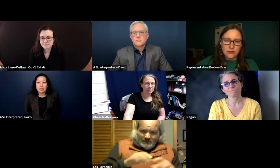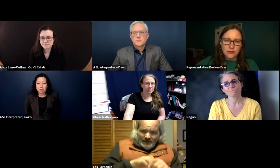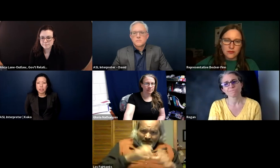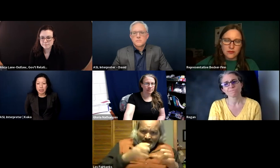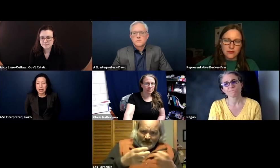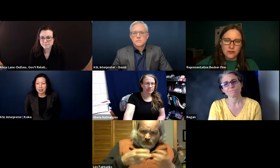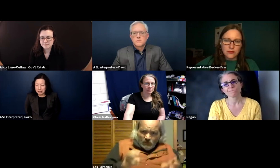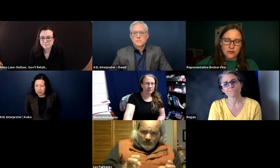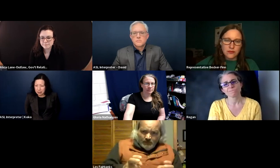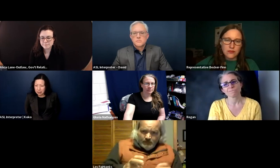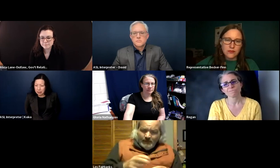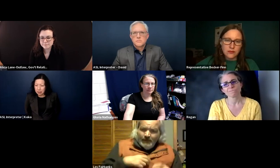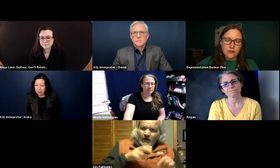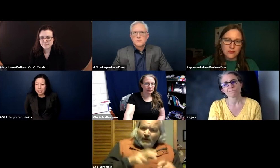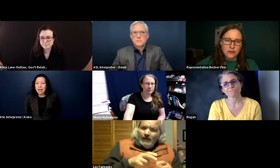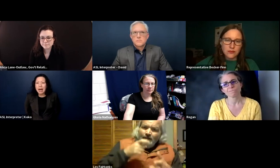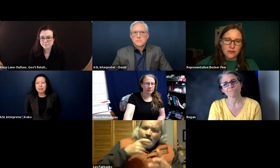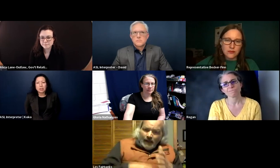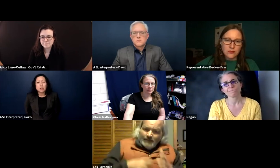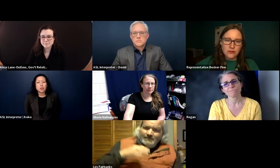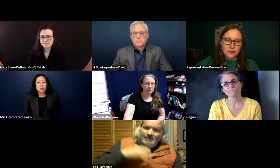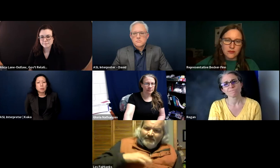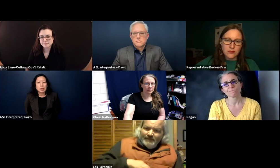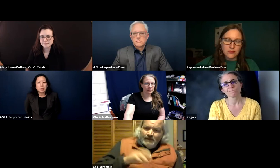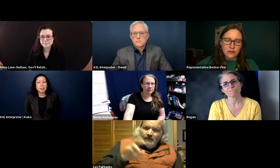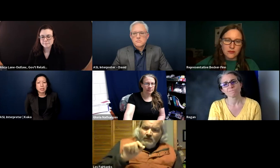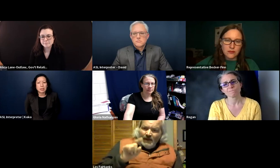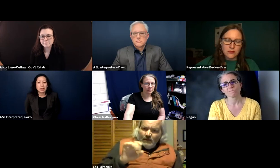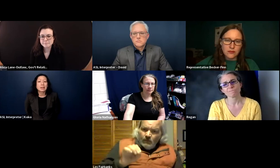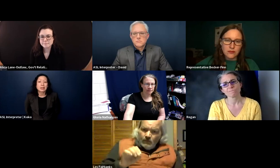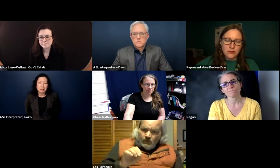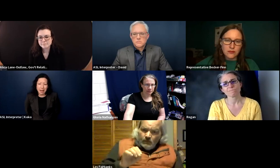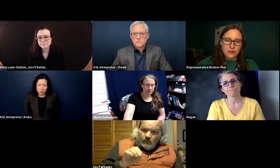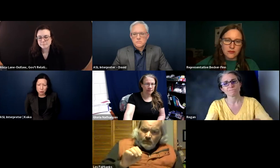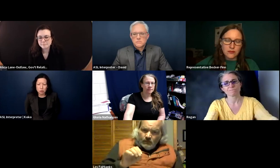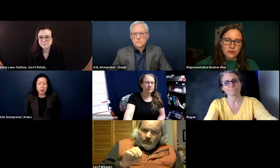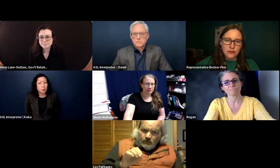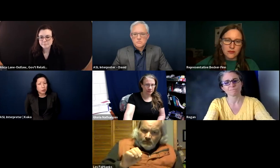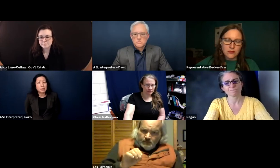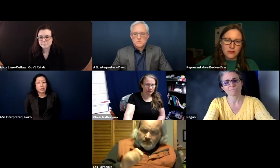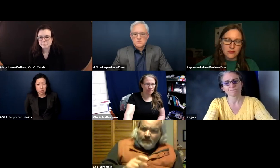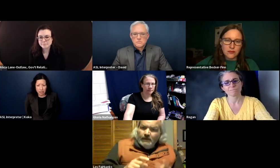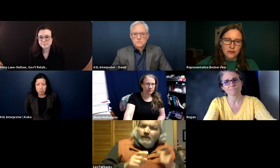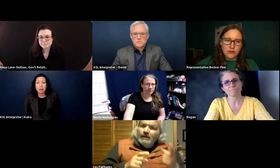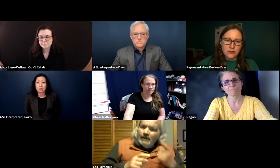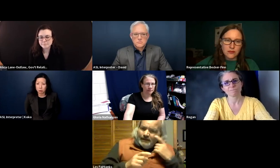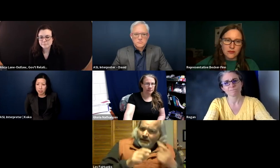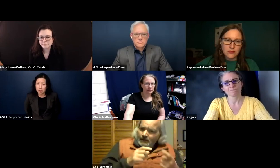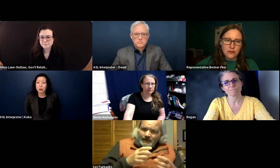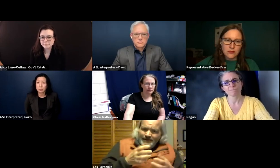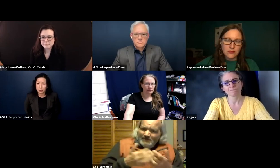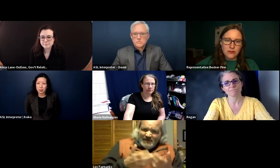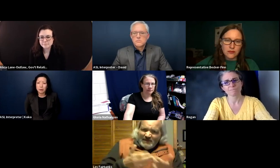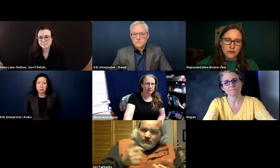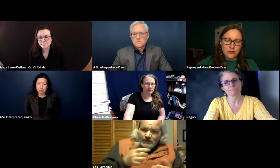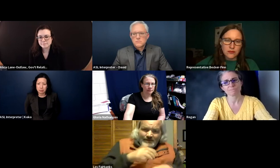And as I'm looking at it, having two people in the classroom, I'm wondering about the cost-benefit